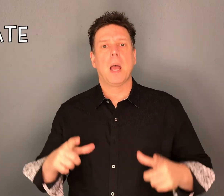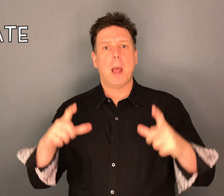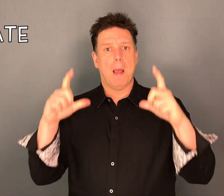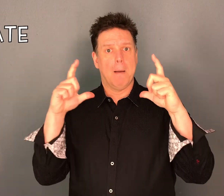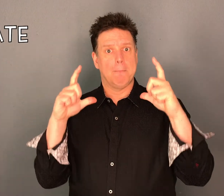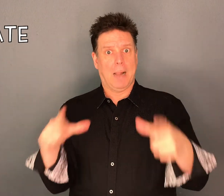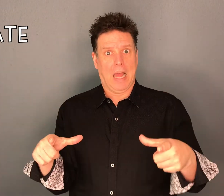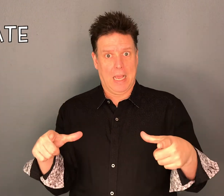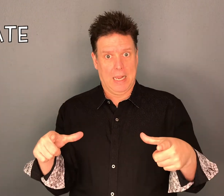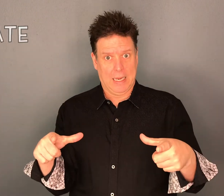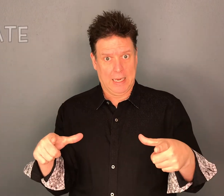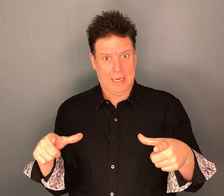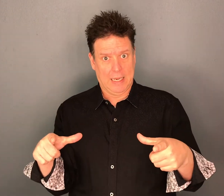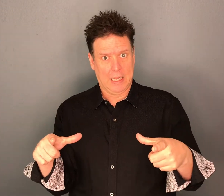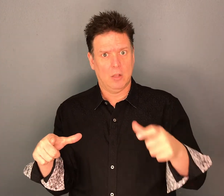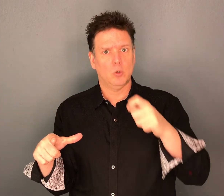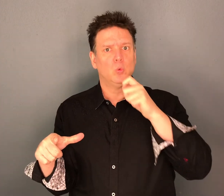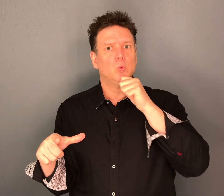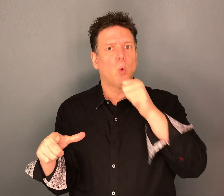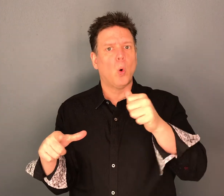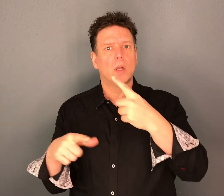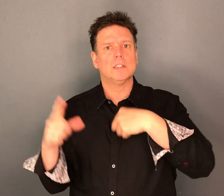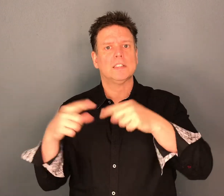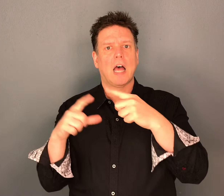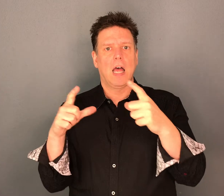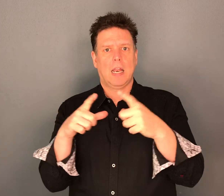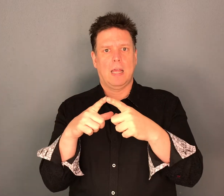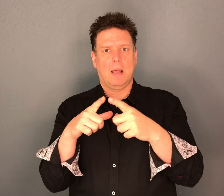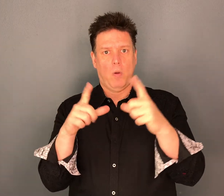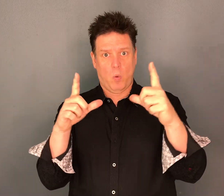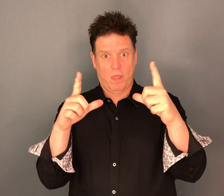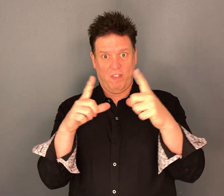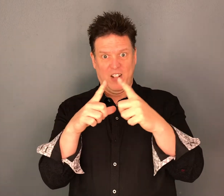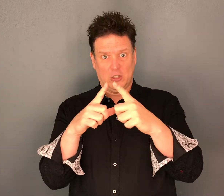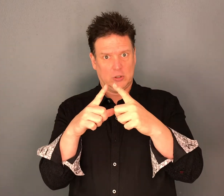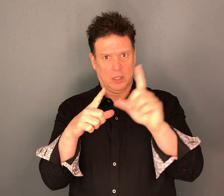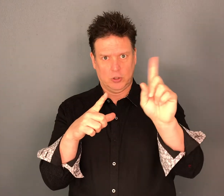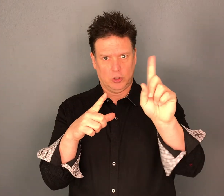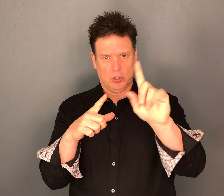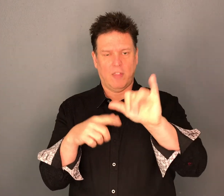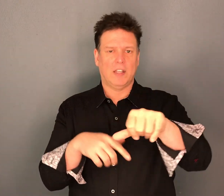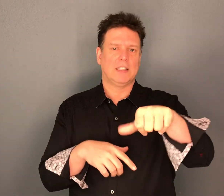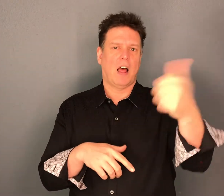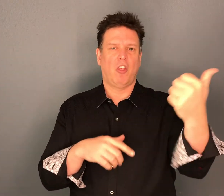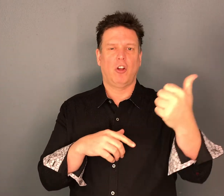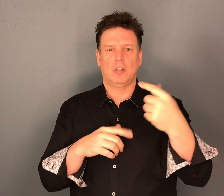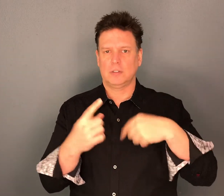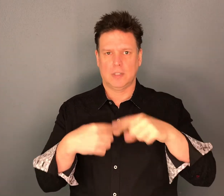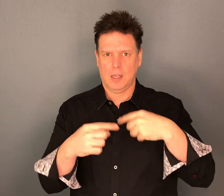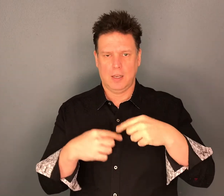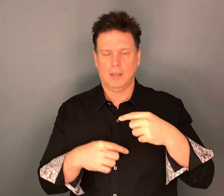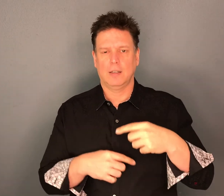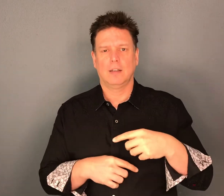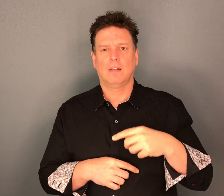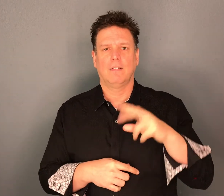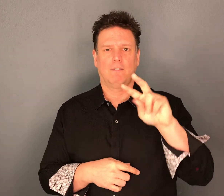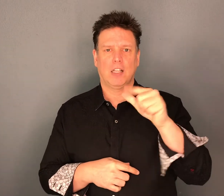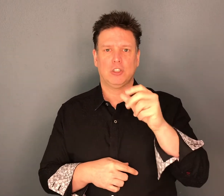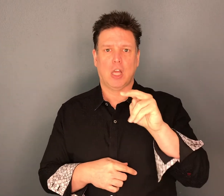Now, you have to be a little careful here with plate. Don't sign it with your fingers connecting. That's a different sign